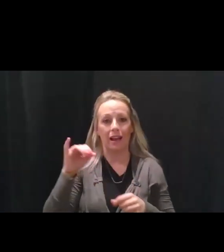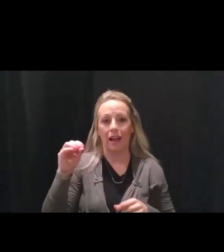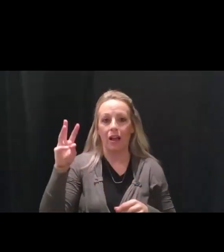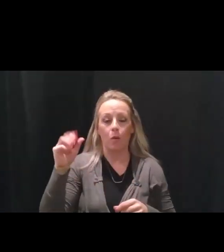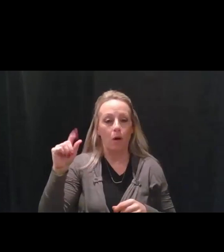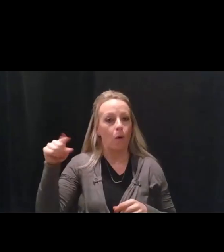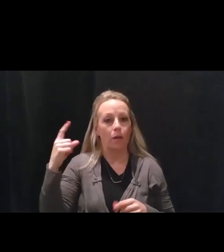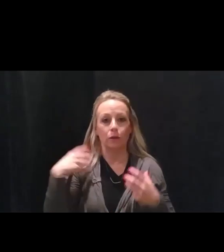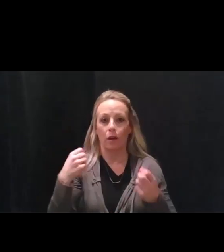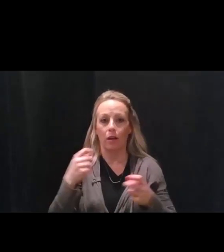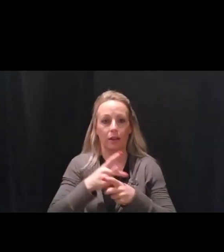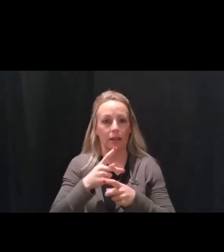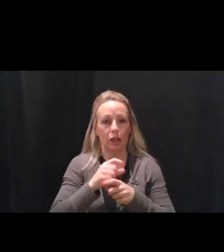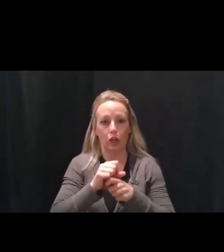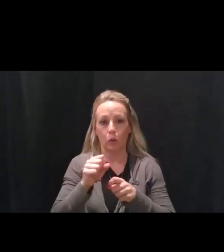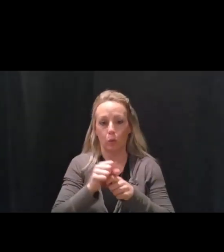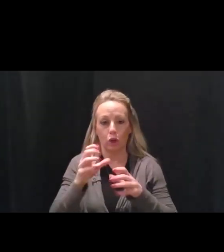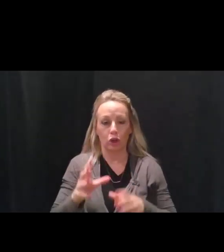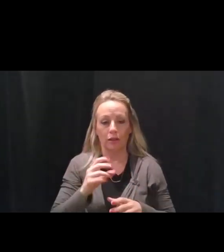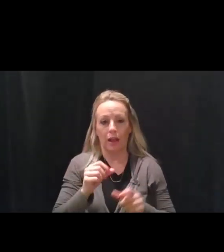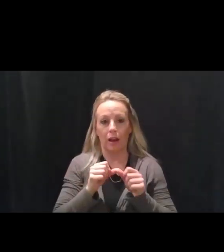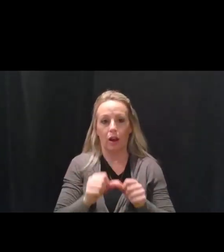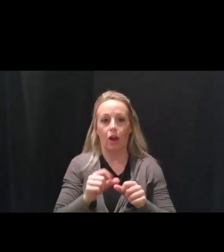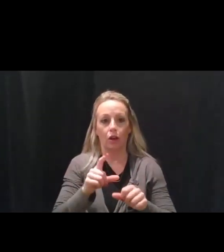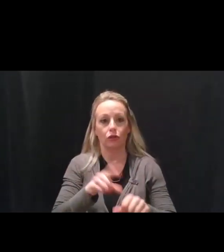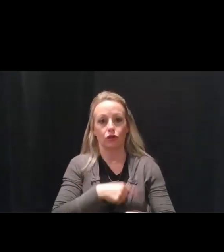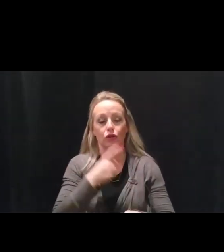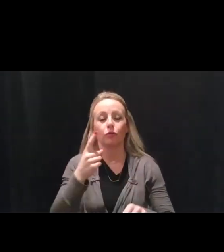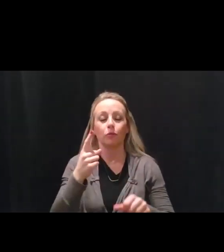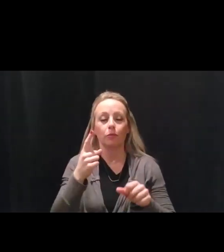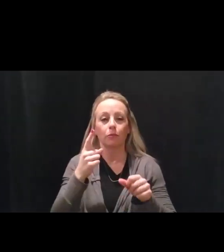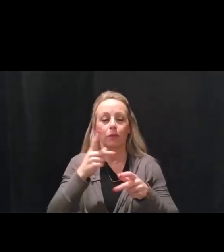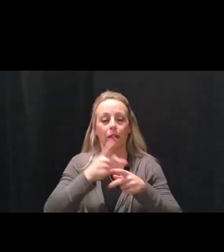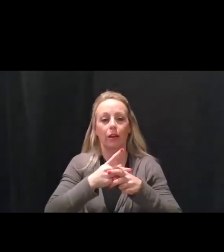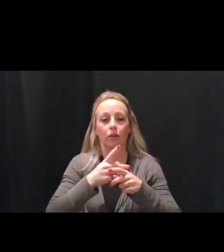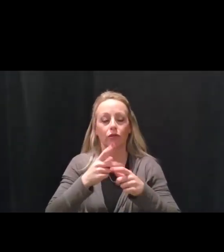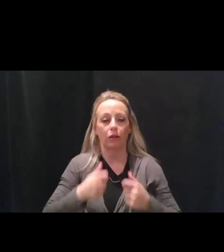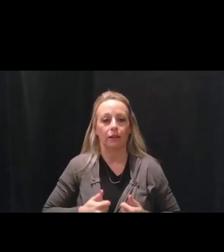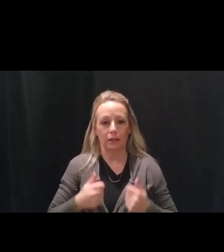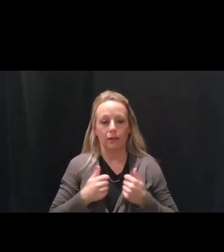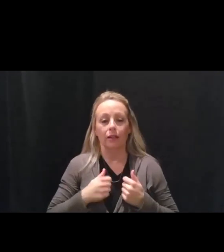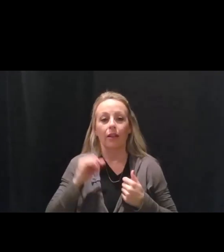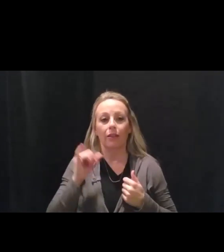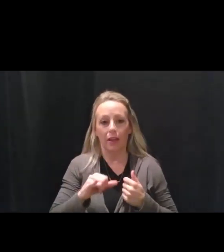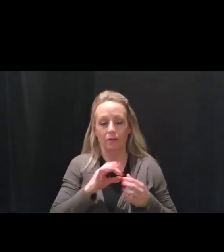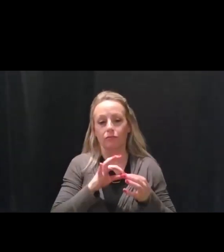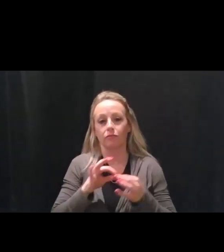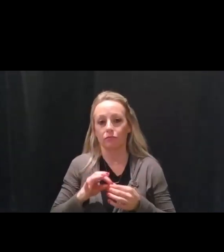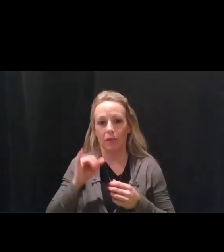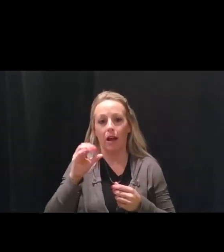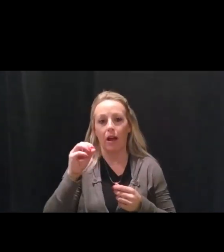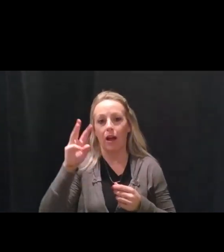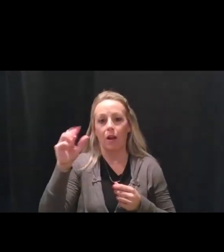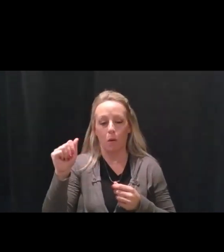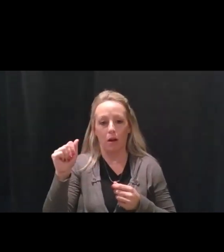to healthcare workers and long-term care residents. This is at the direction of the Iowa Infectious Disease Advisory